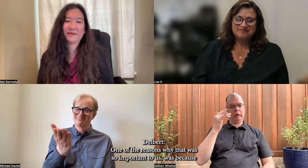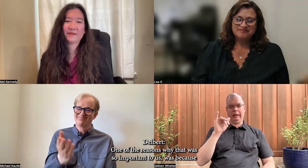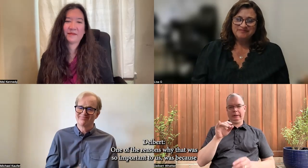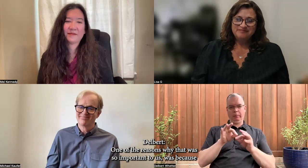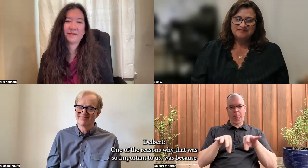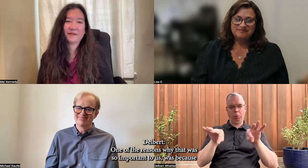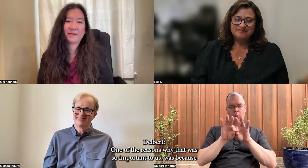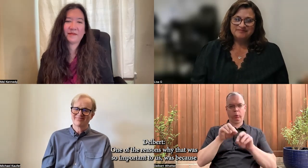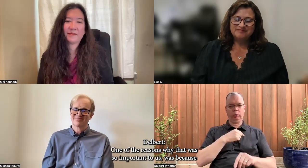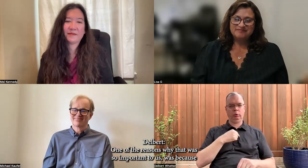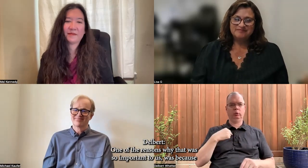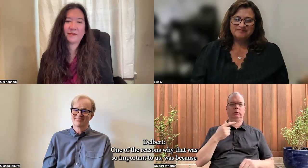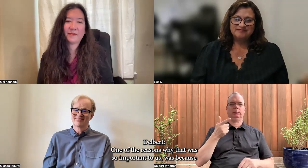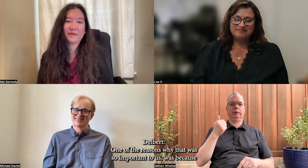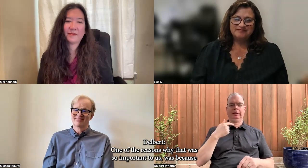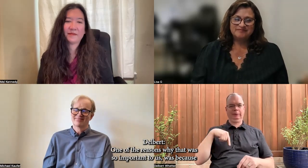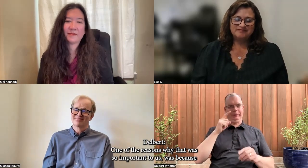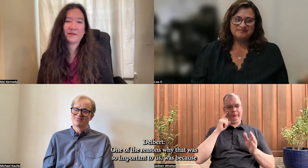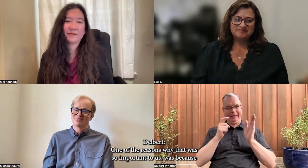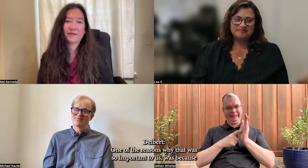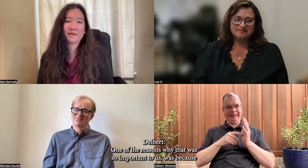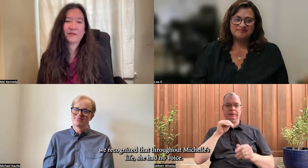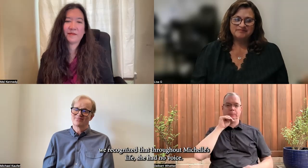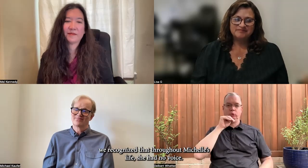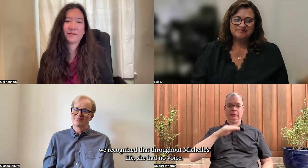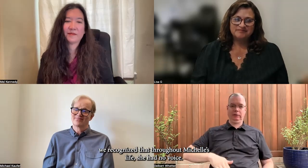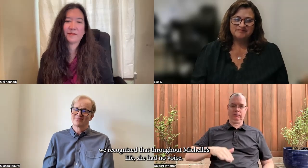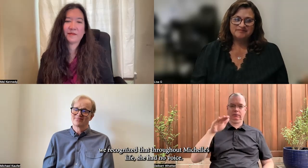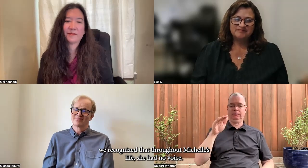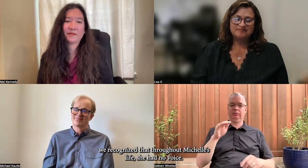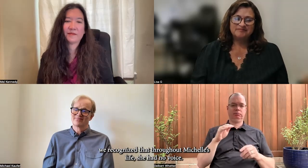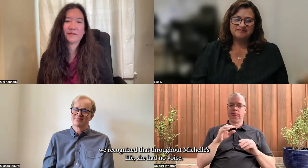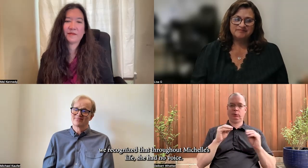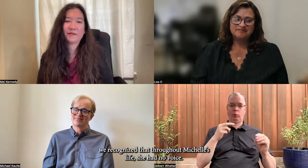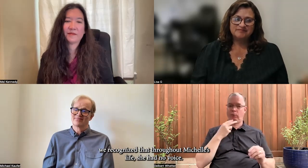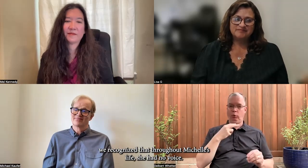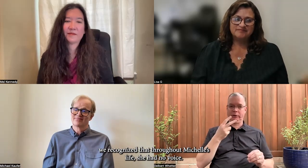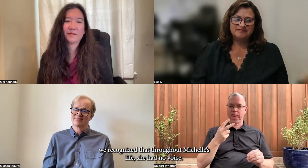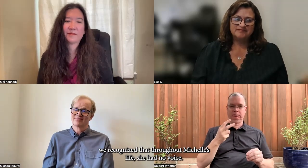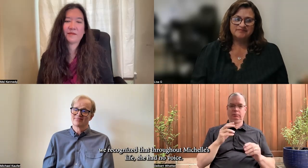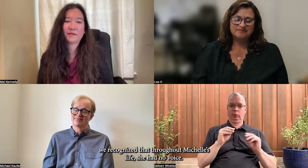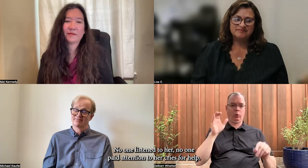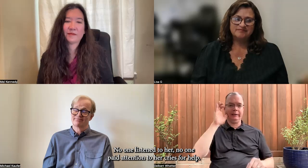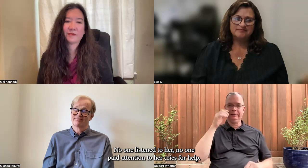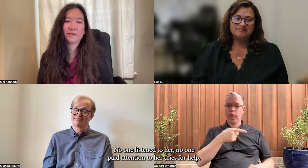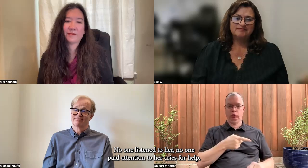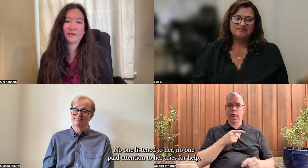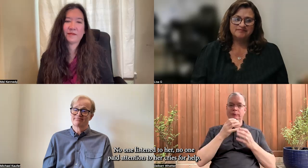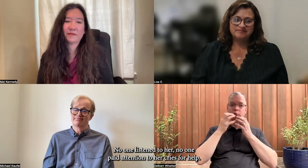One of the reasons why that was so important to us was because we recognized that throughout Michelle's life, she had no voice. No one listened